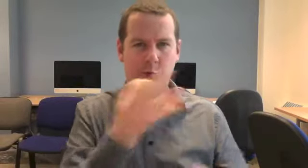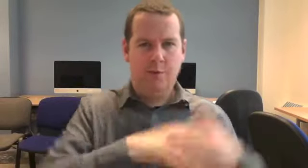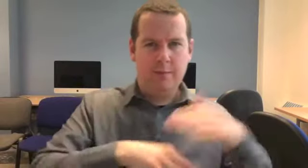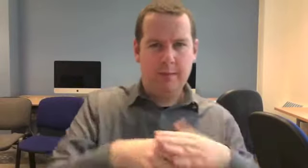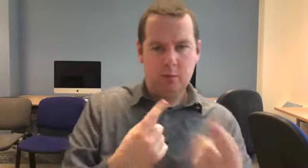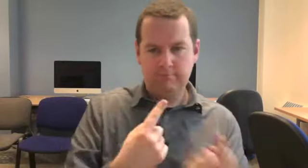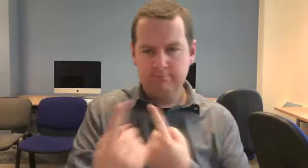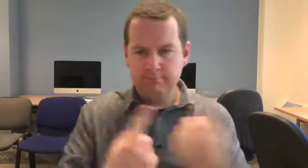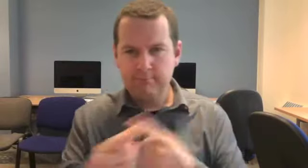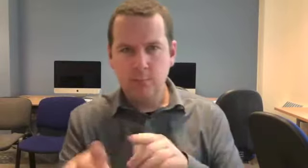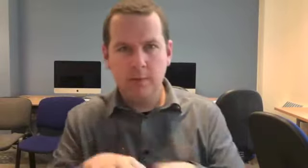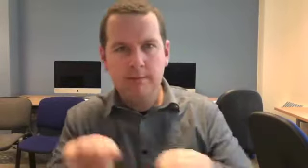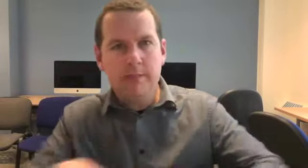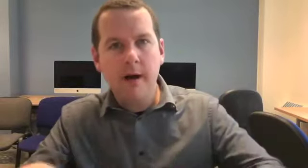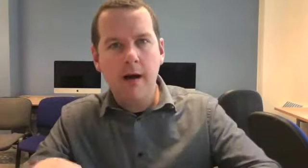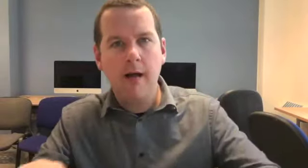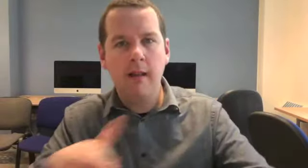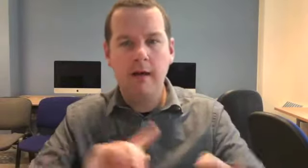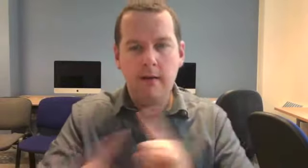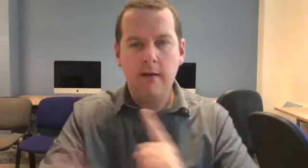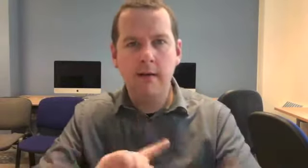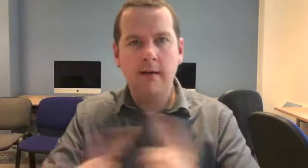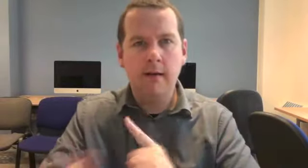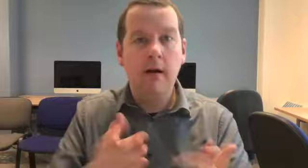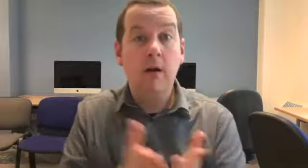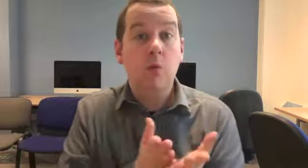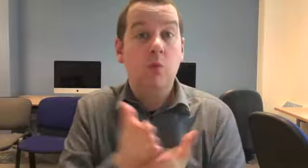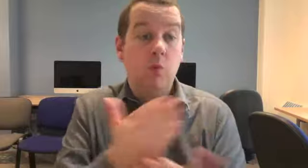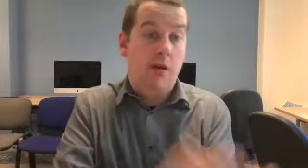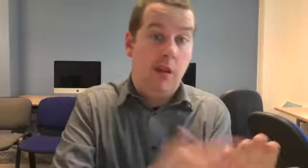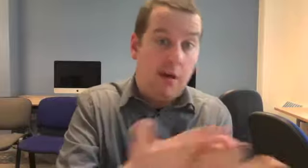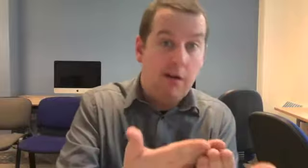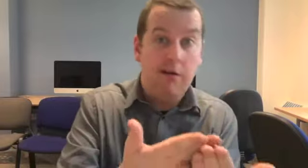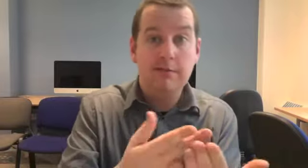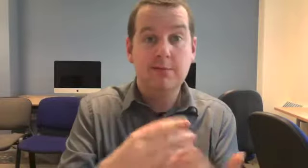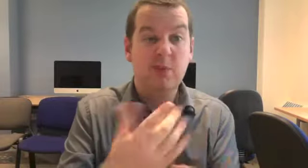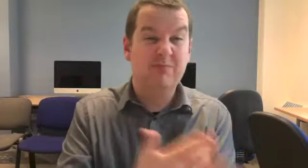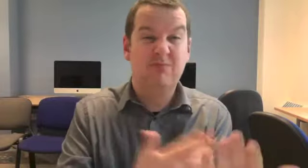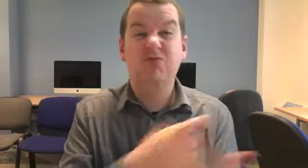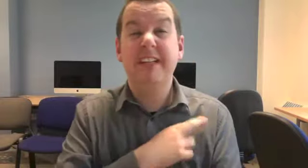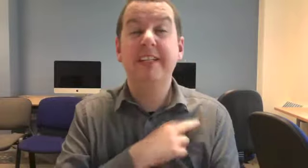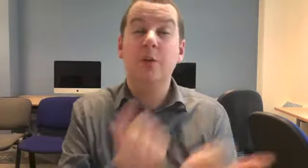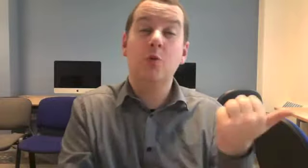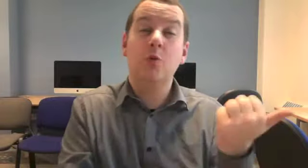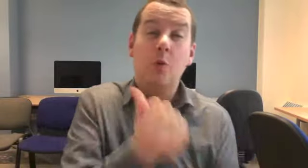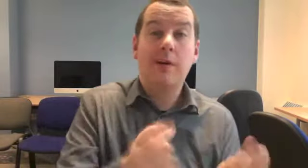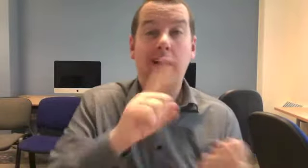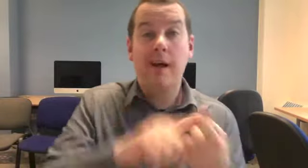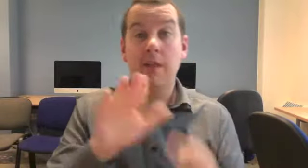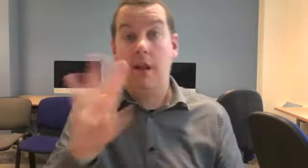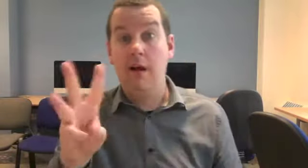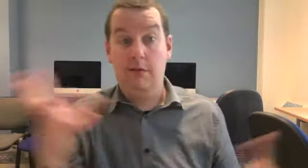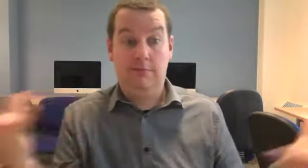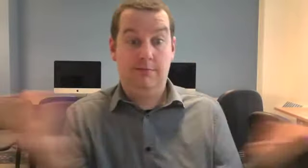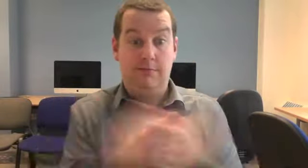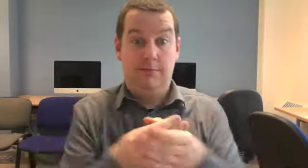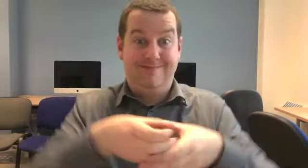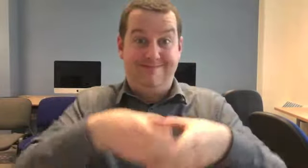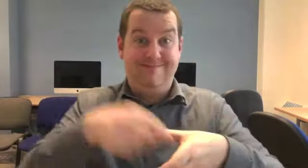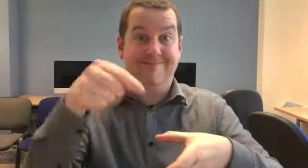important way for the government to interact with the people in the country. So I suppose the courts and the